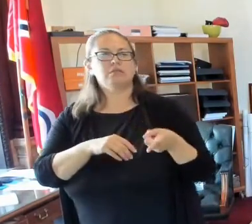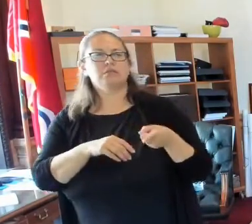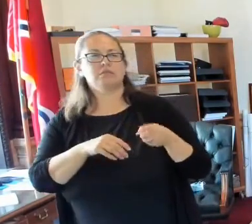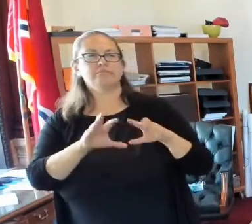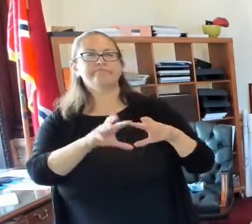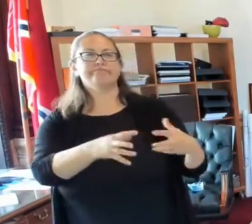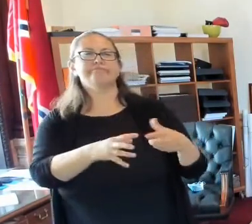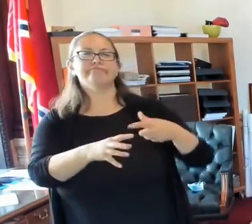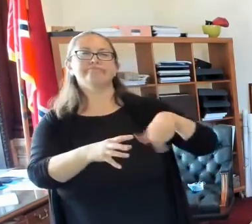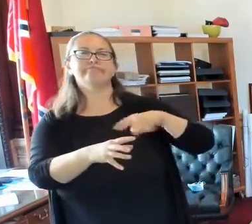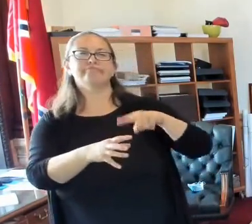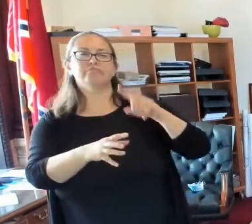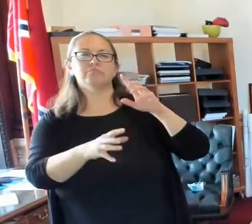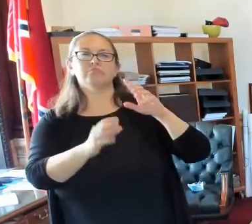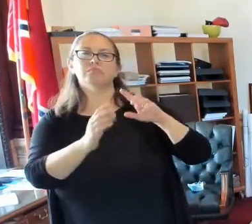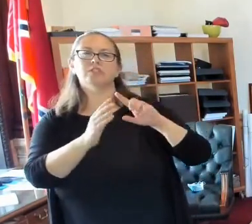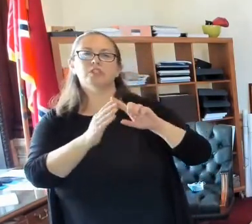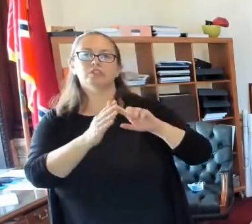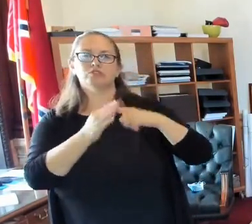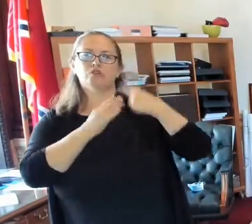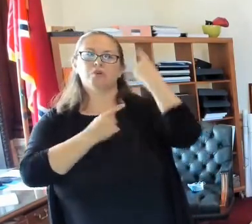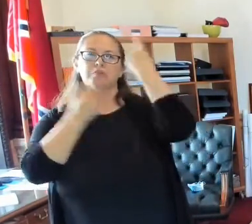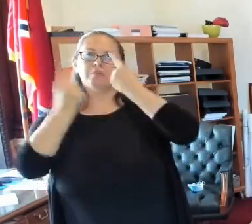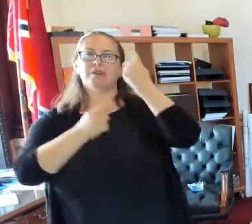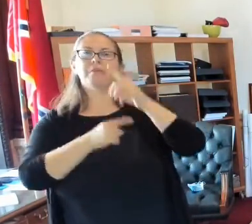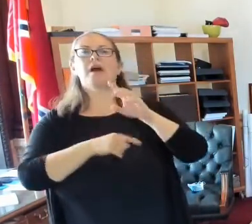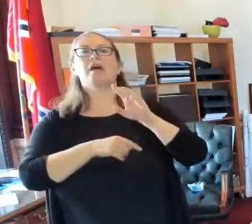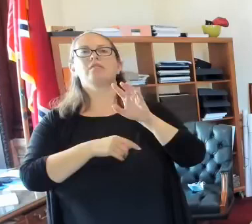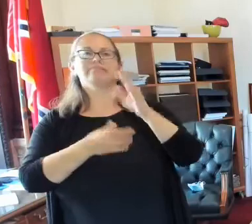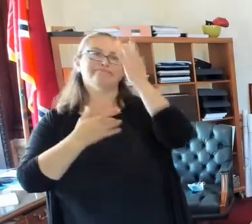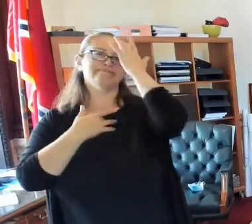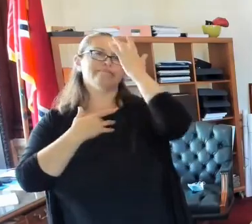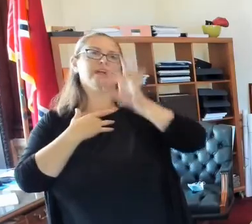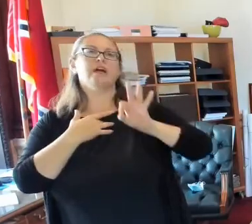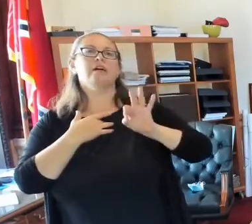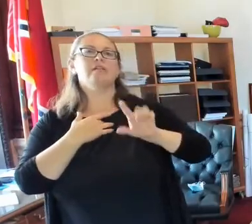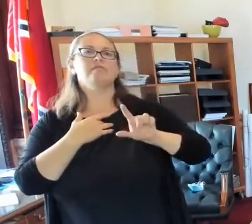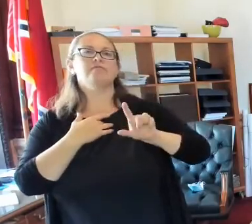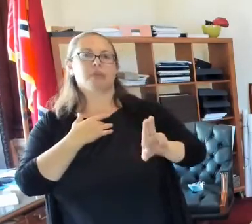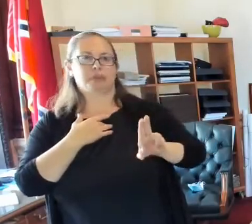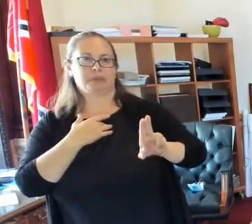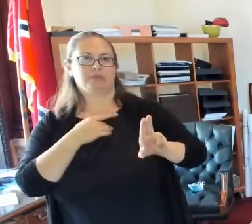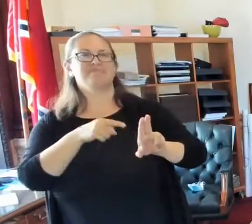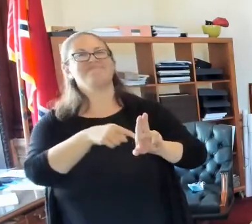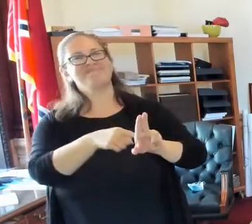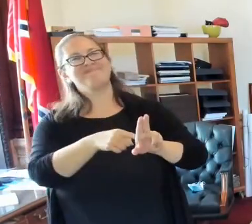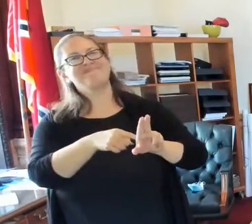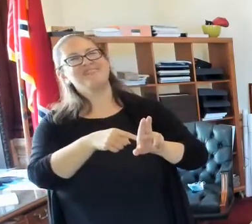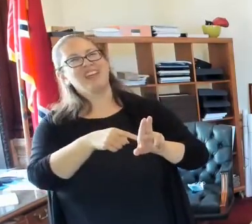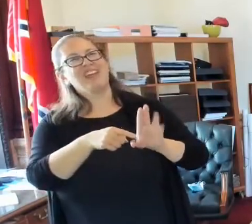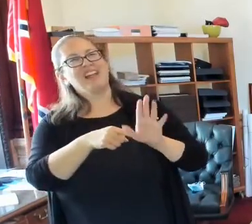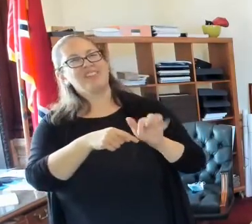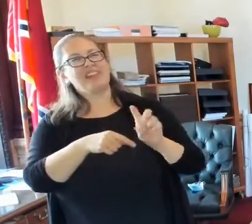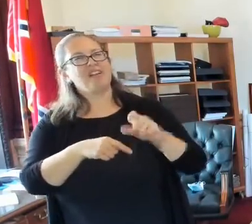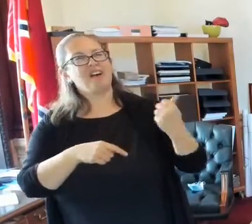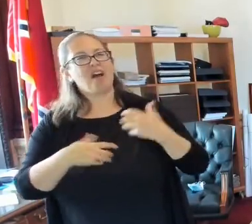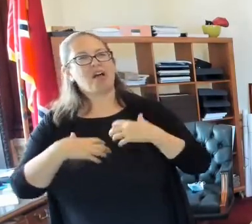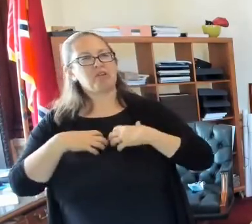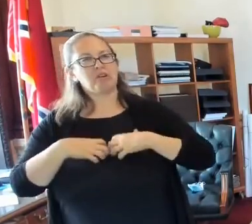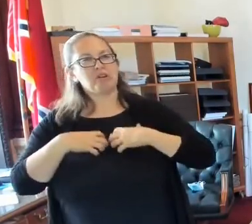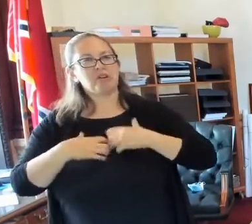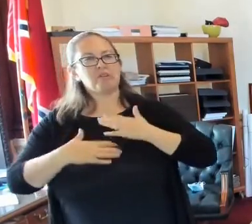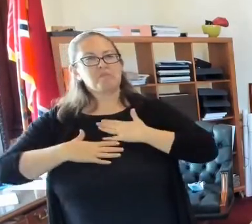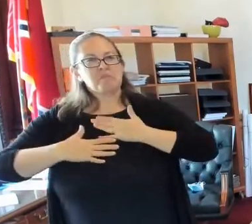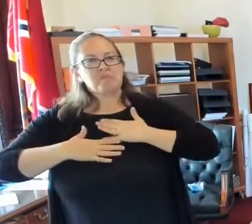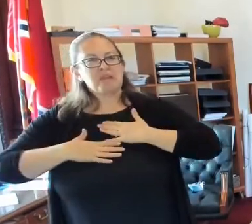beginning to focus on, think about the flu. And, you know, the flu, of course, is another respiratory illness.